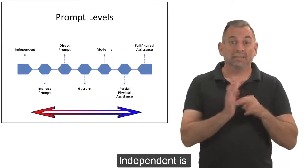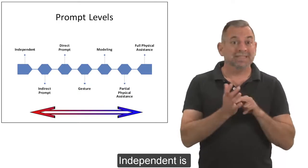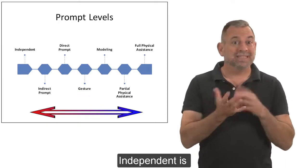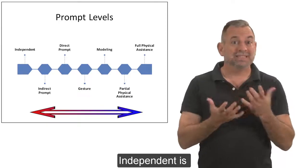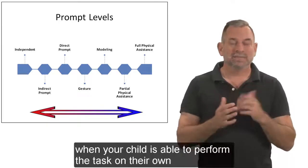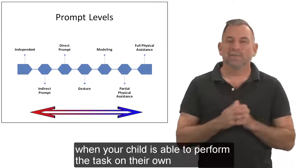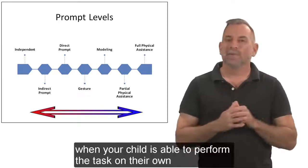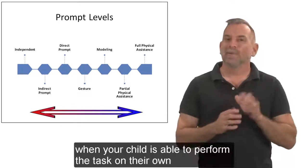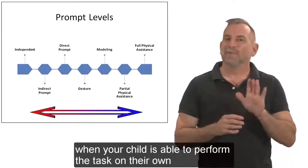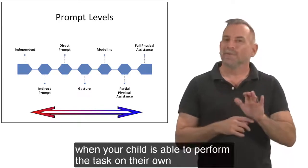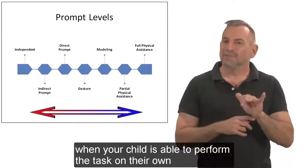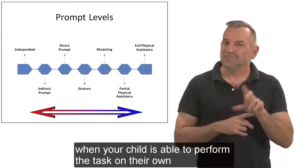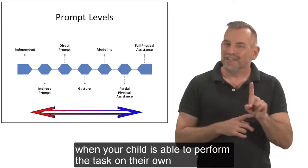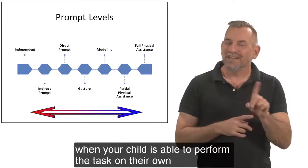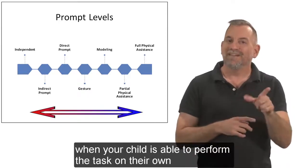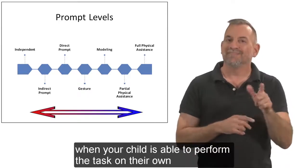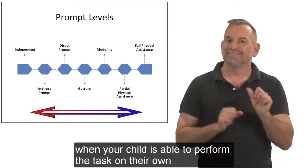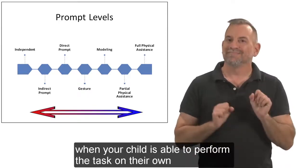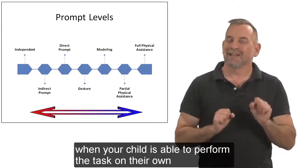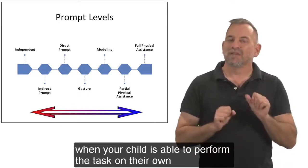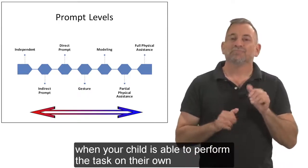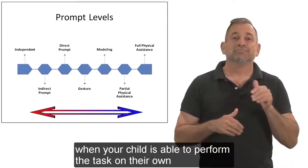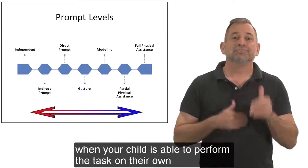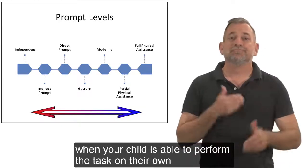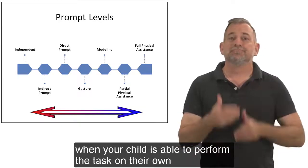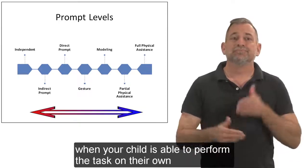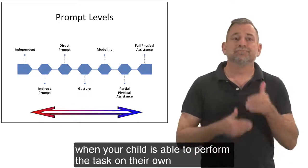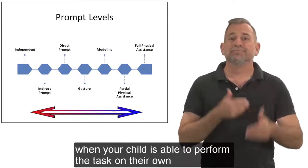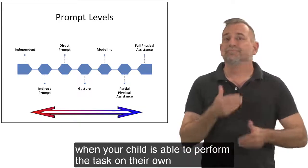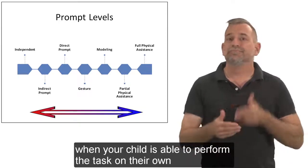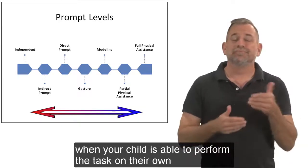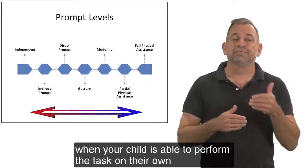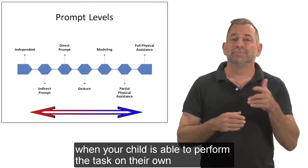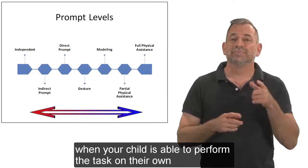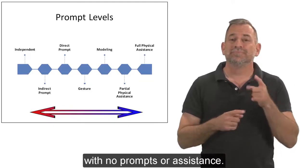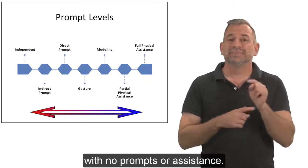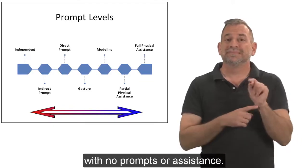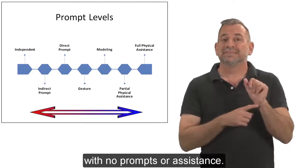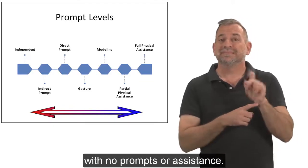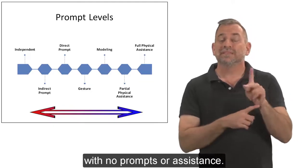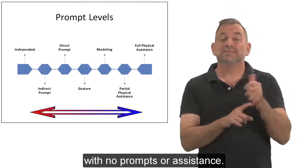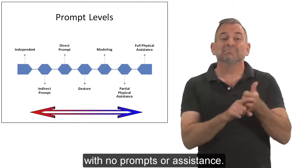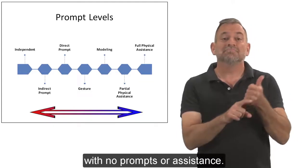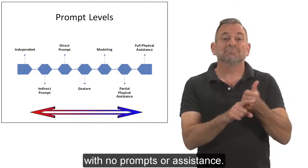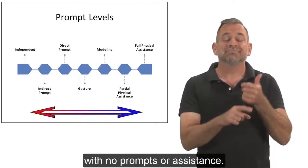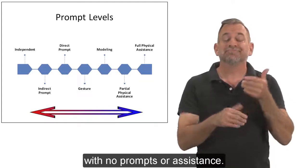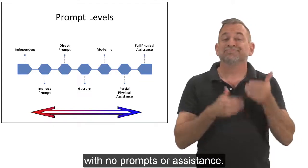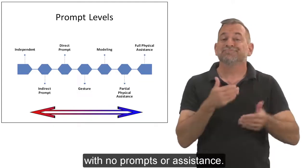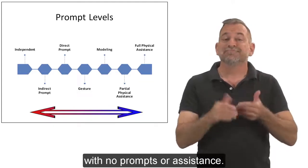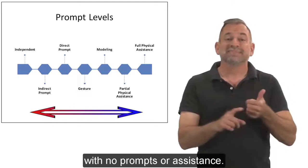Independent is when your child is able to perform the task on their own with no prompts or assistance.